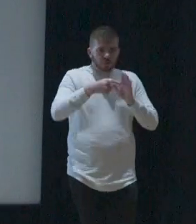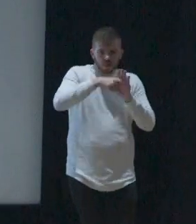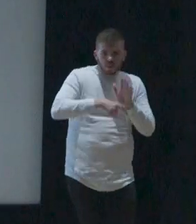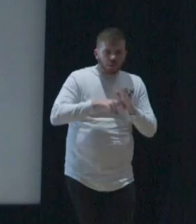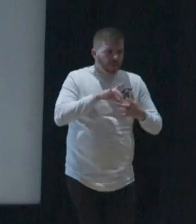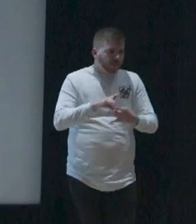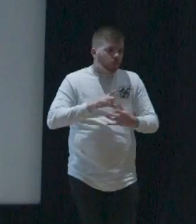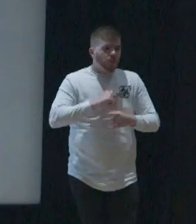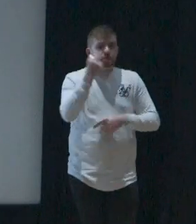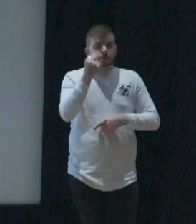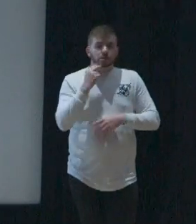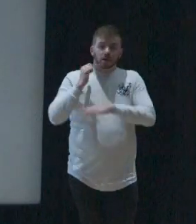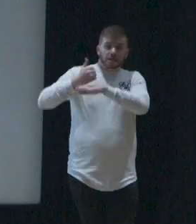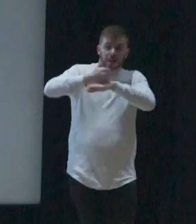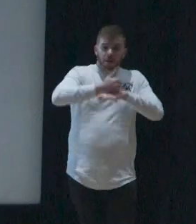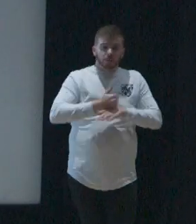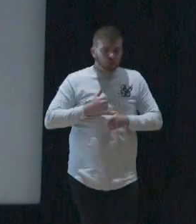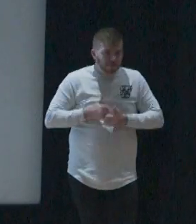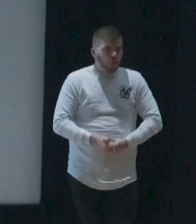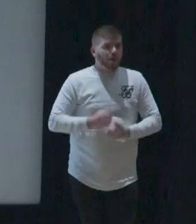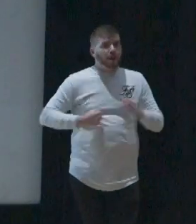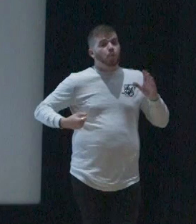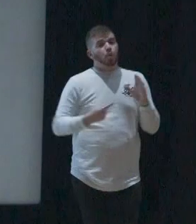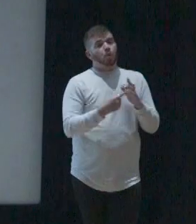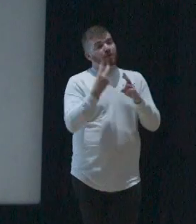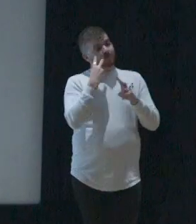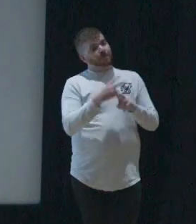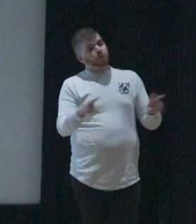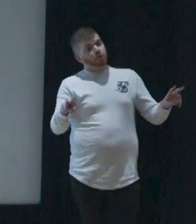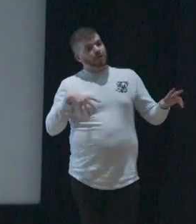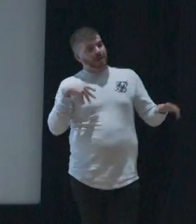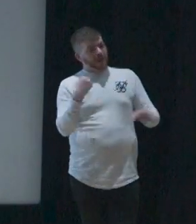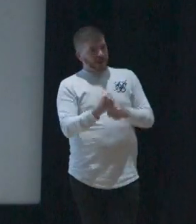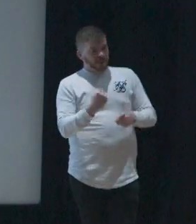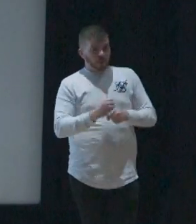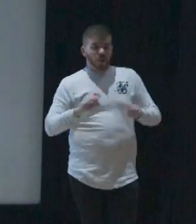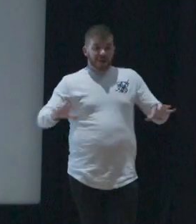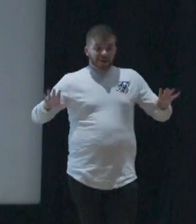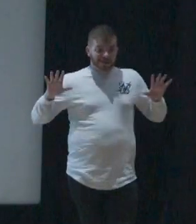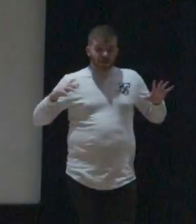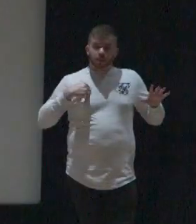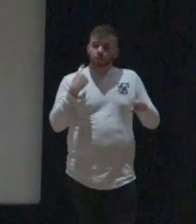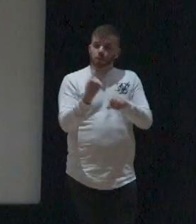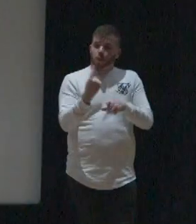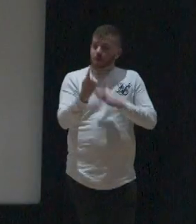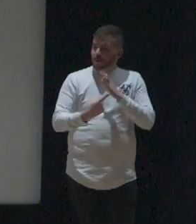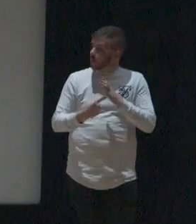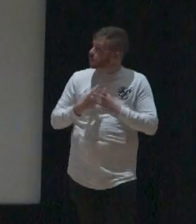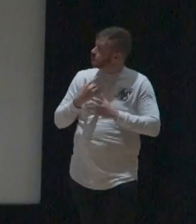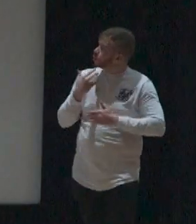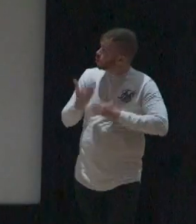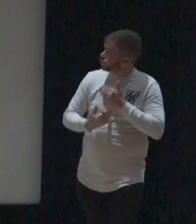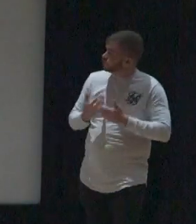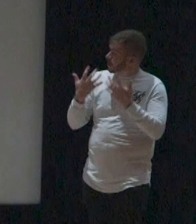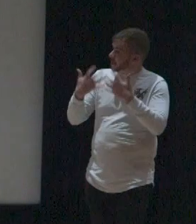pillars which support our core vision for the game. So that's it from me when it comes to talking about story and mechanics. Very